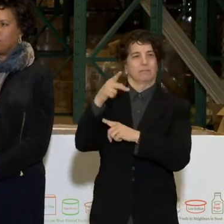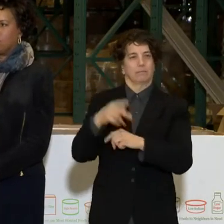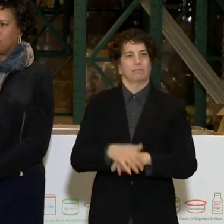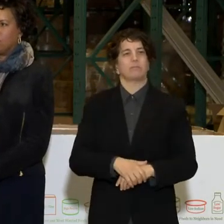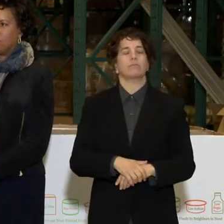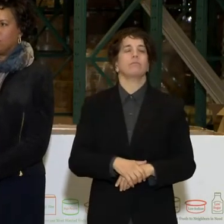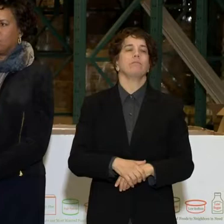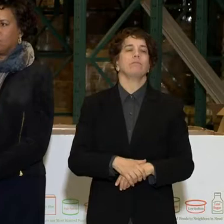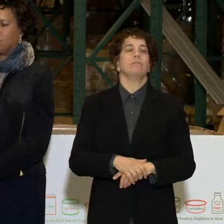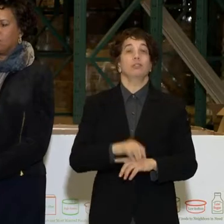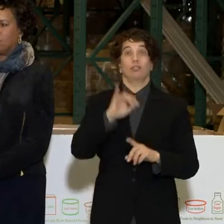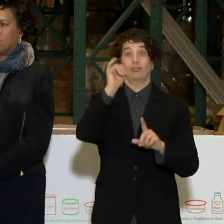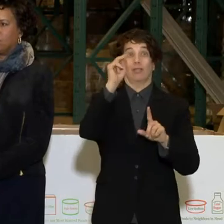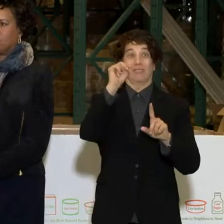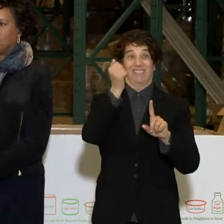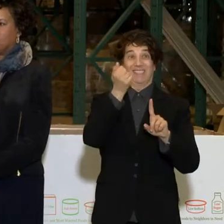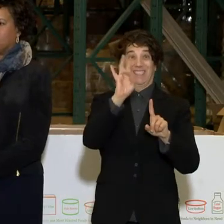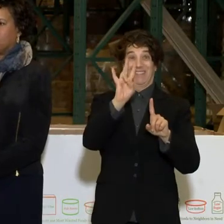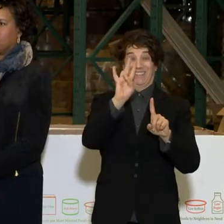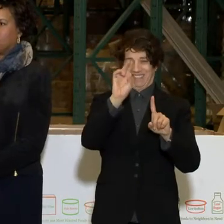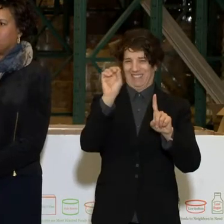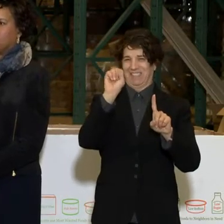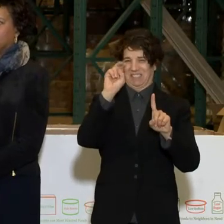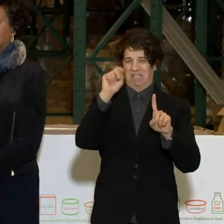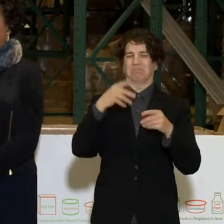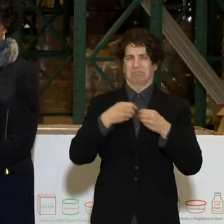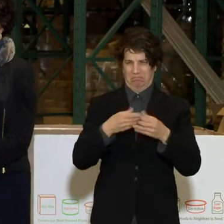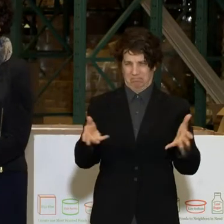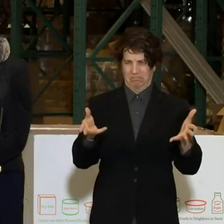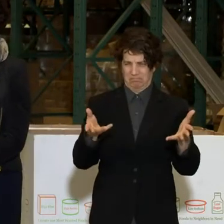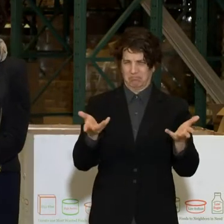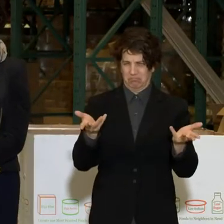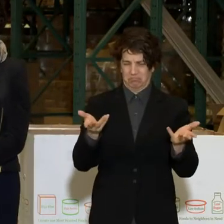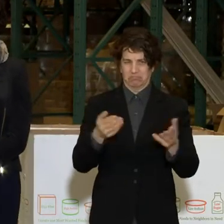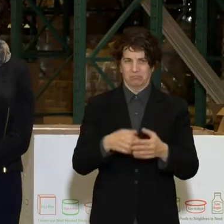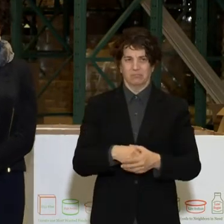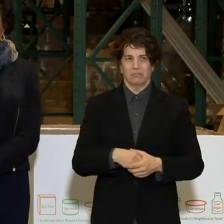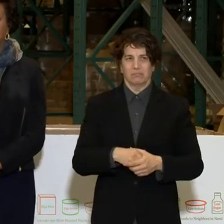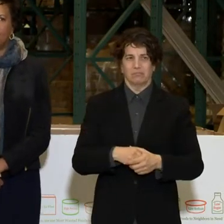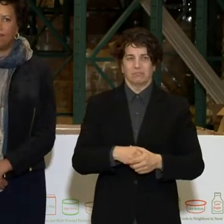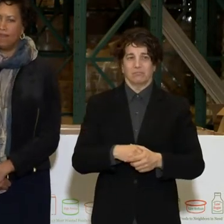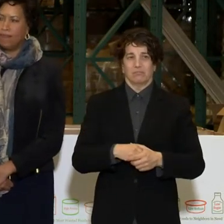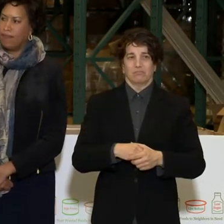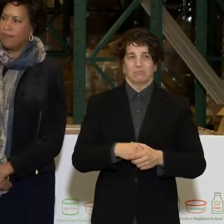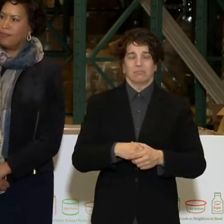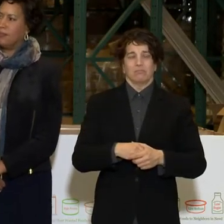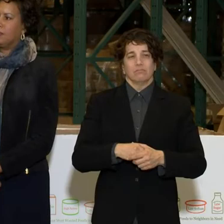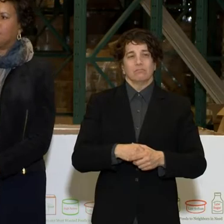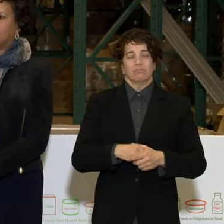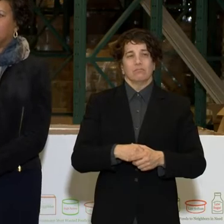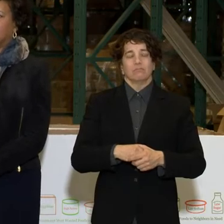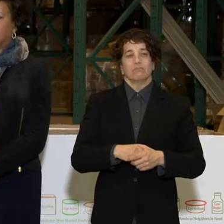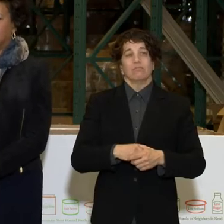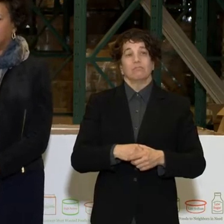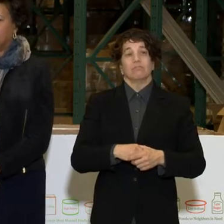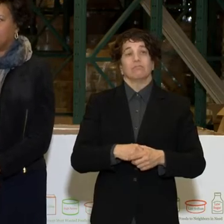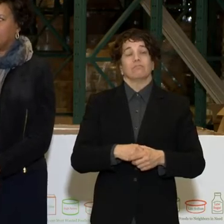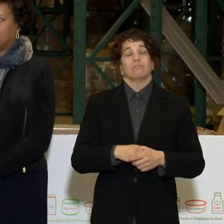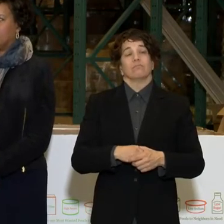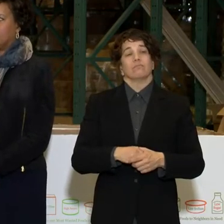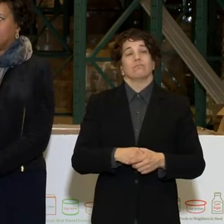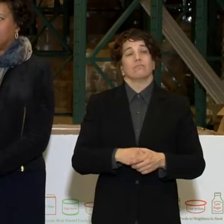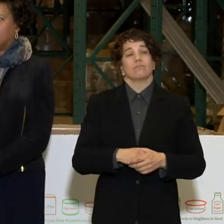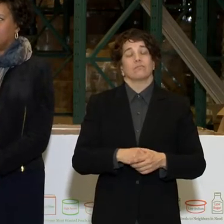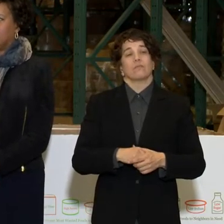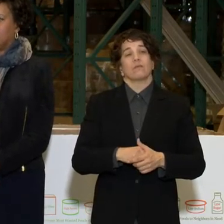they typically would only address about 2.5 to 3 weeks' worth of food needs. So we know that beyond the furloughed government workers and contractors,